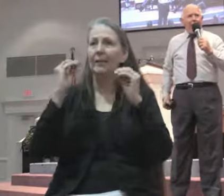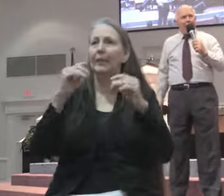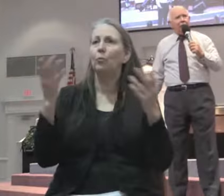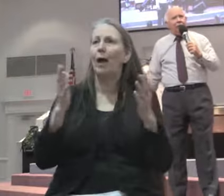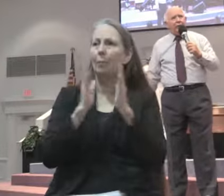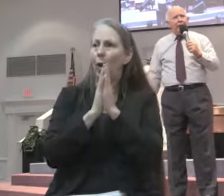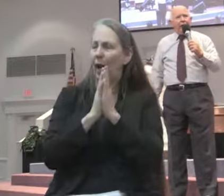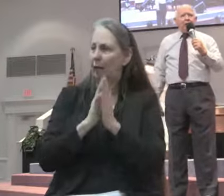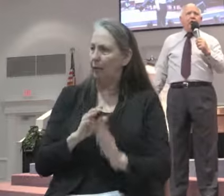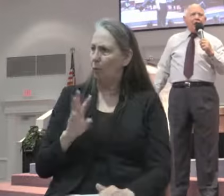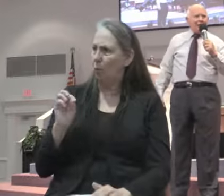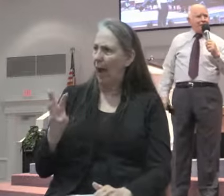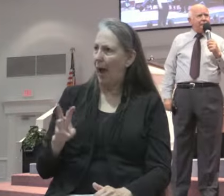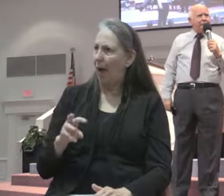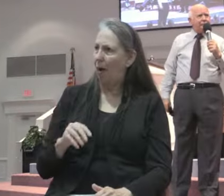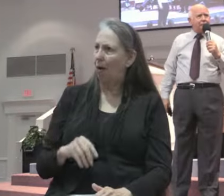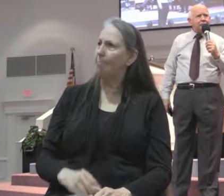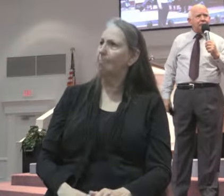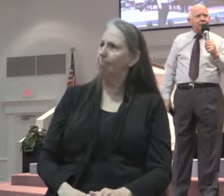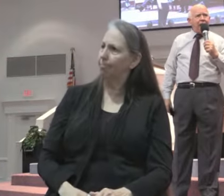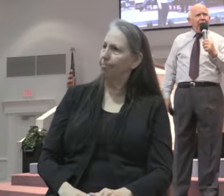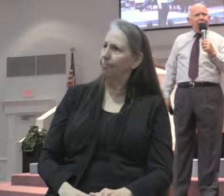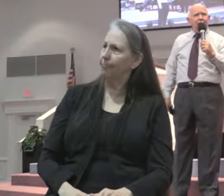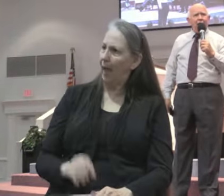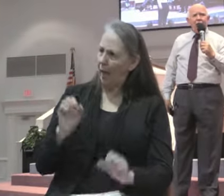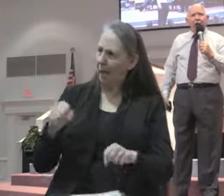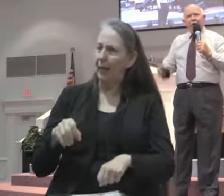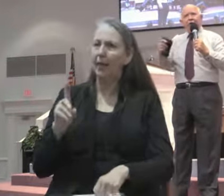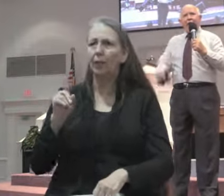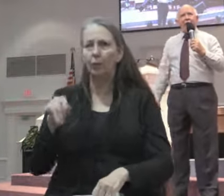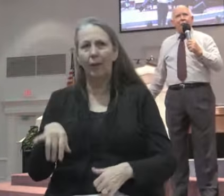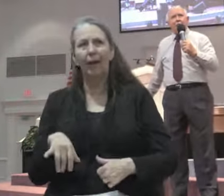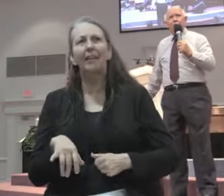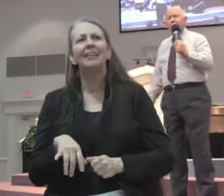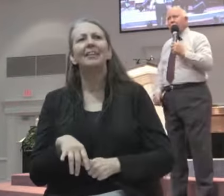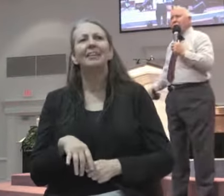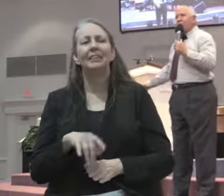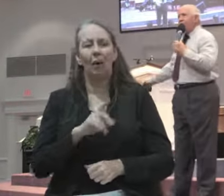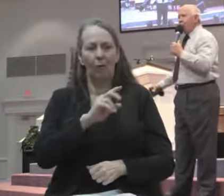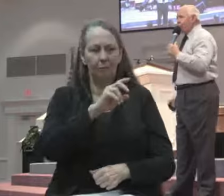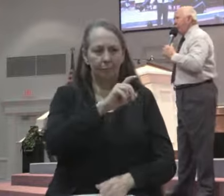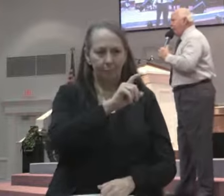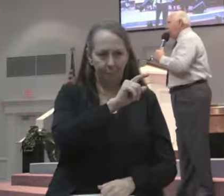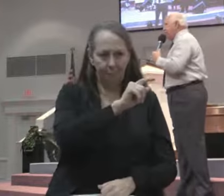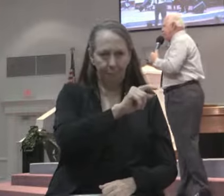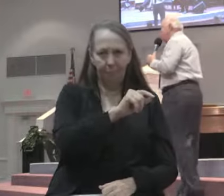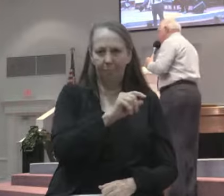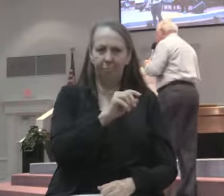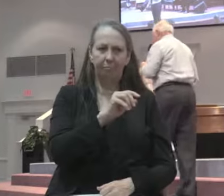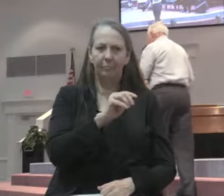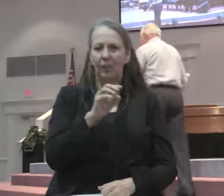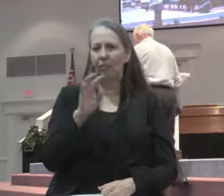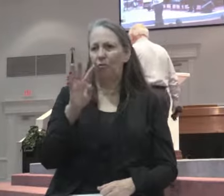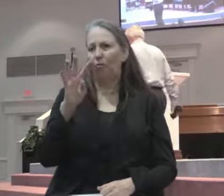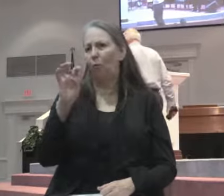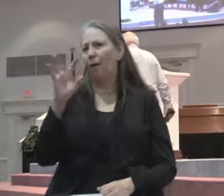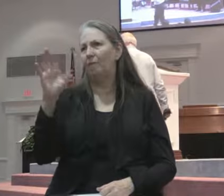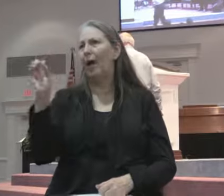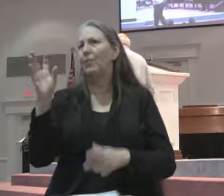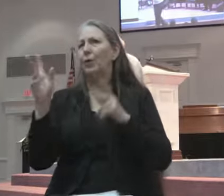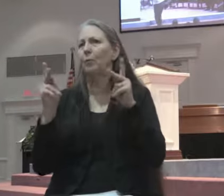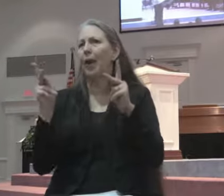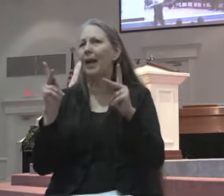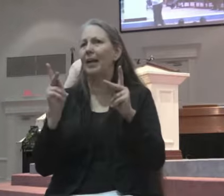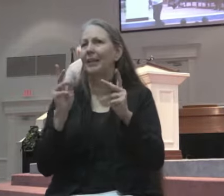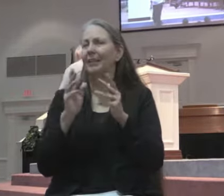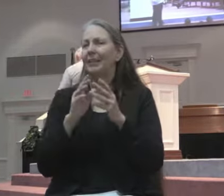said, wow, I can do that. And we'd gotten up to somewhere between 400 and 500 people praying in